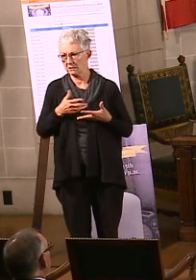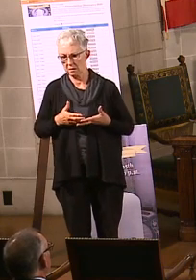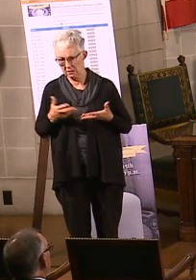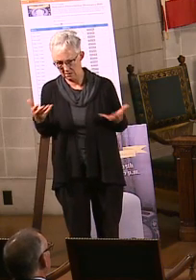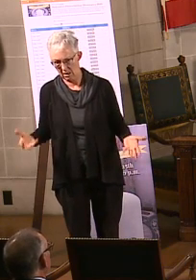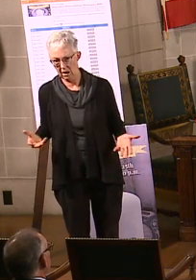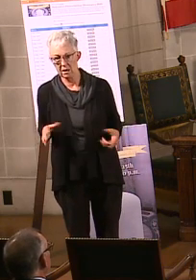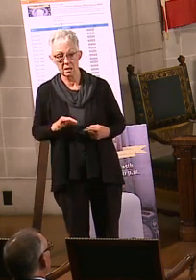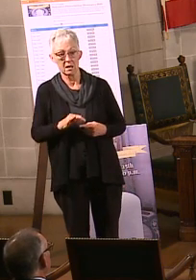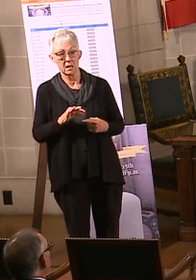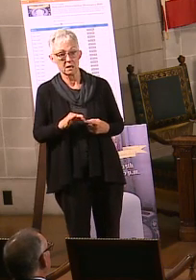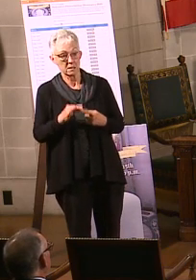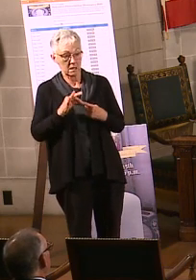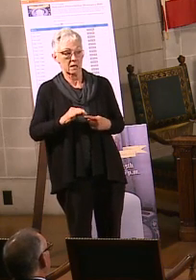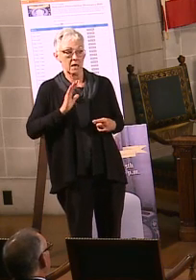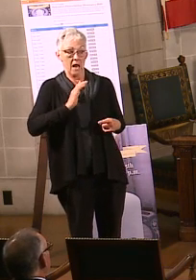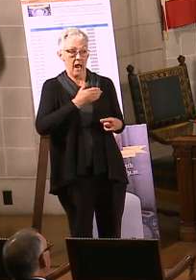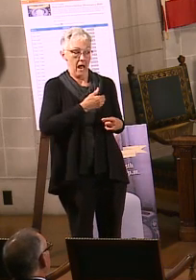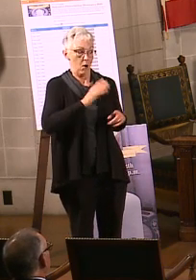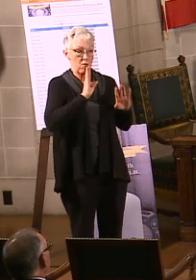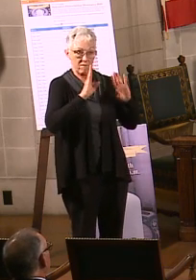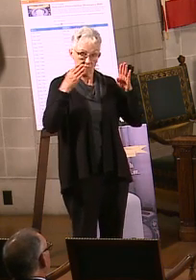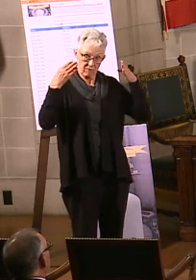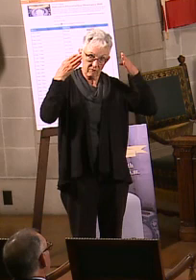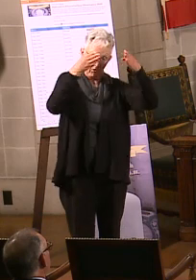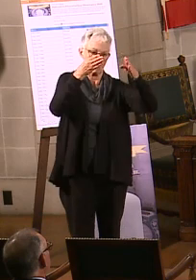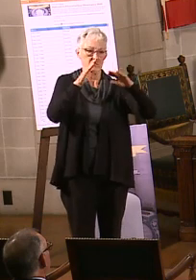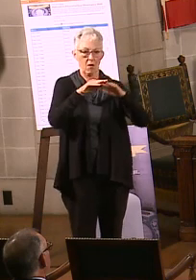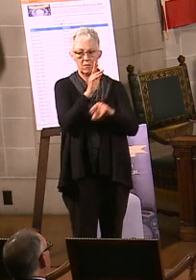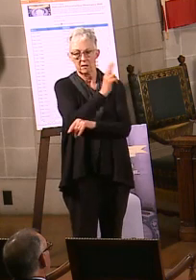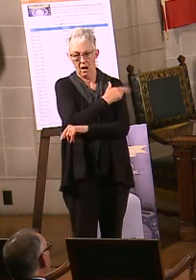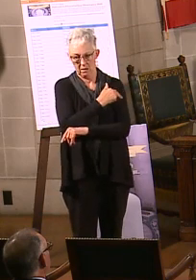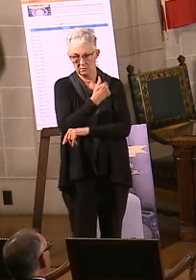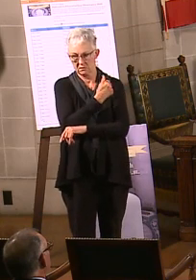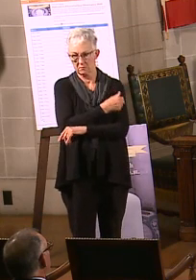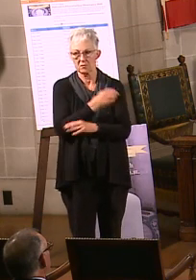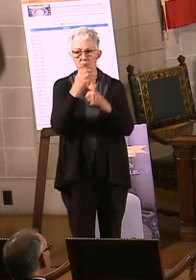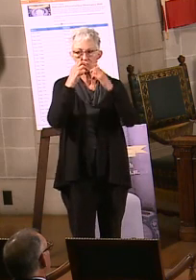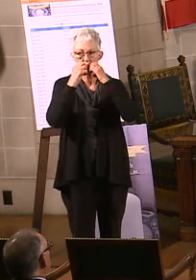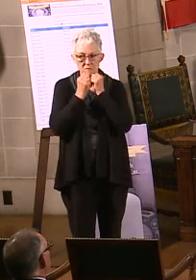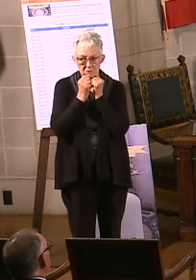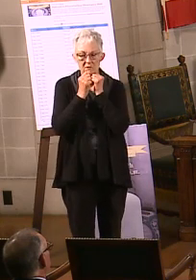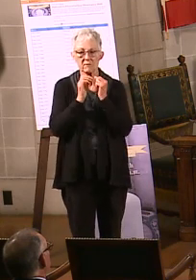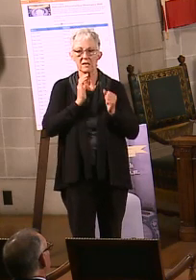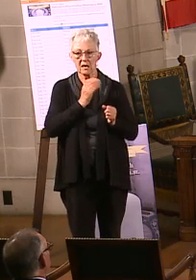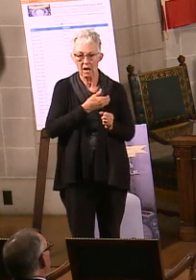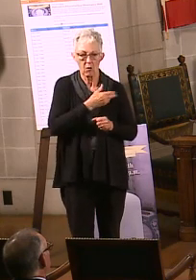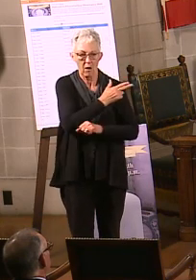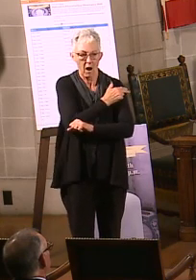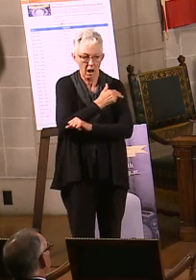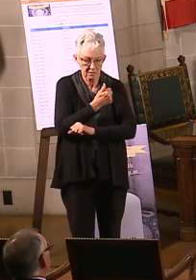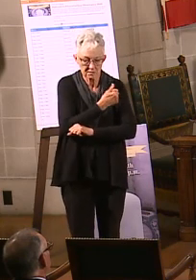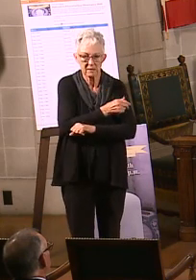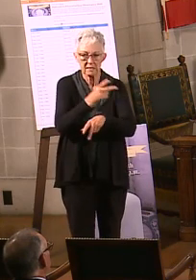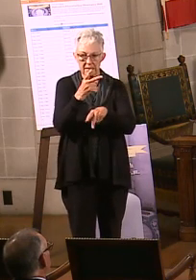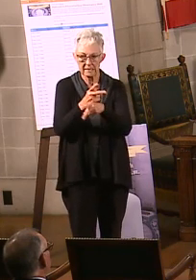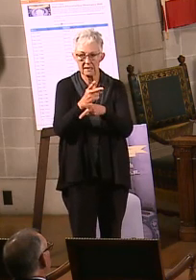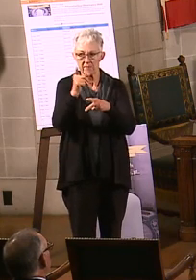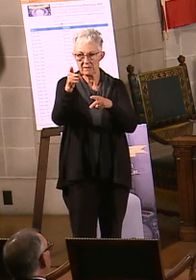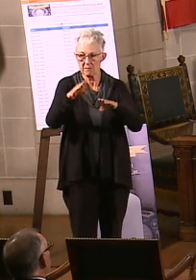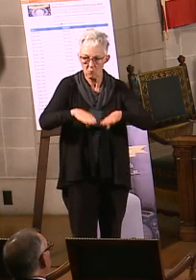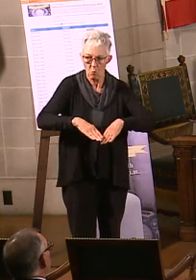big focus is about how we're protecting and preserving the healthcare system. That's what we really care about. When asked about new